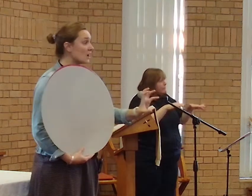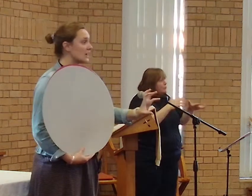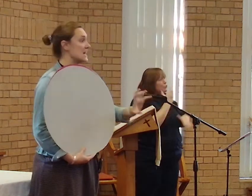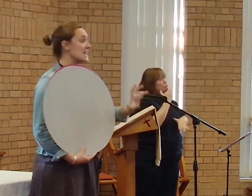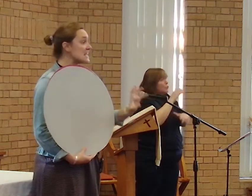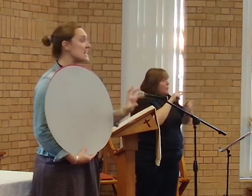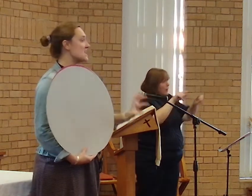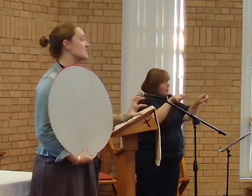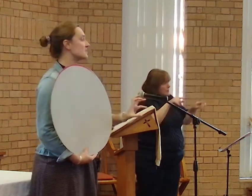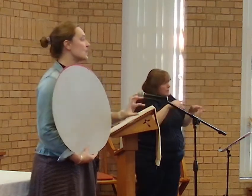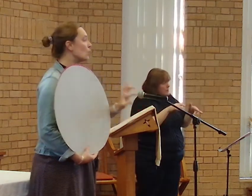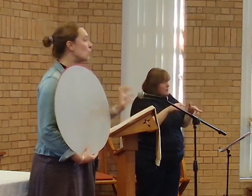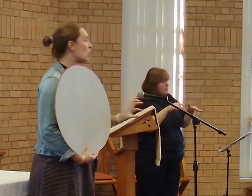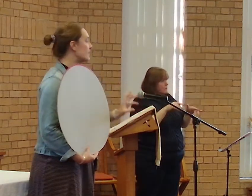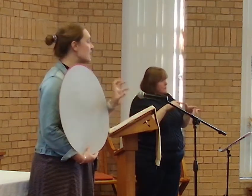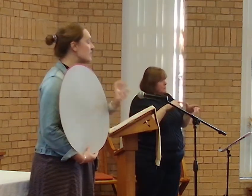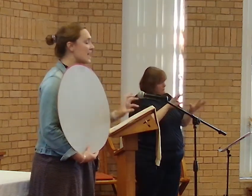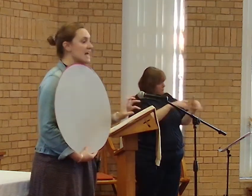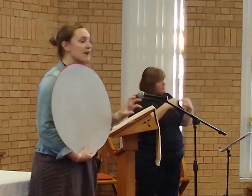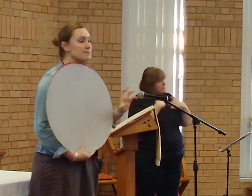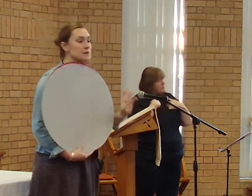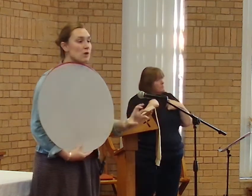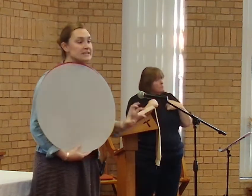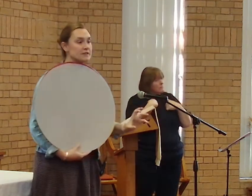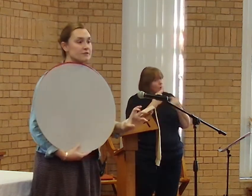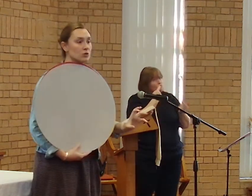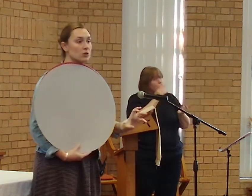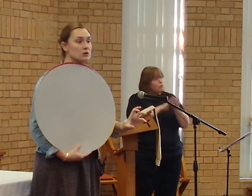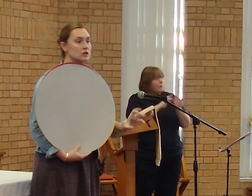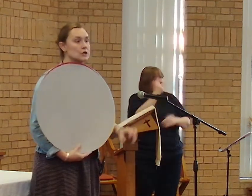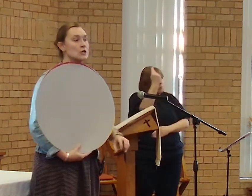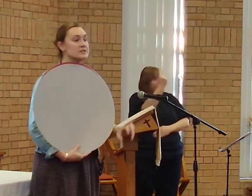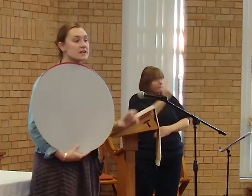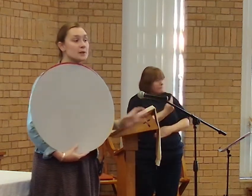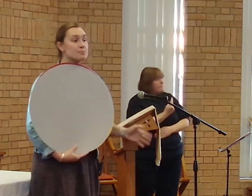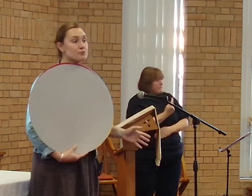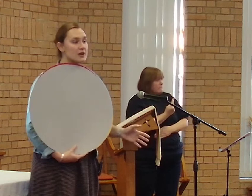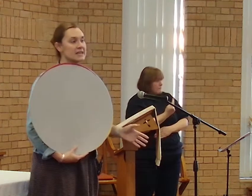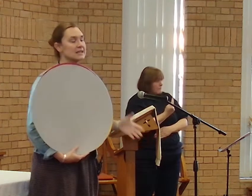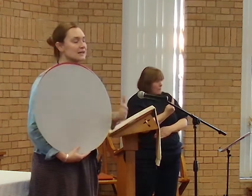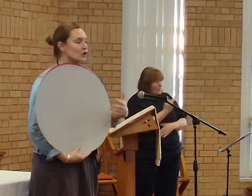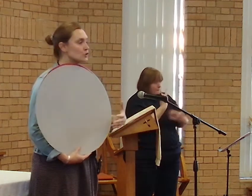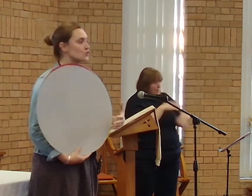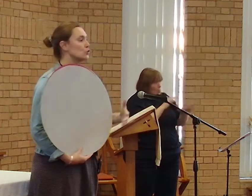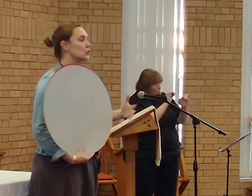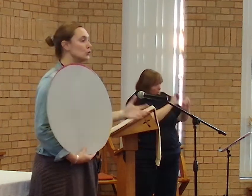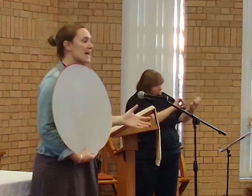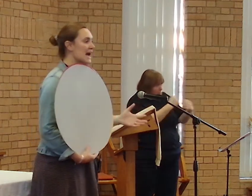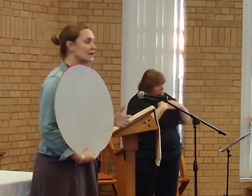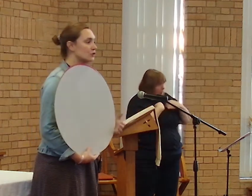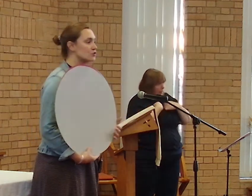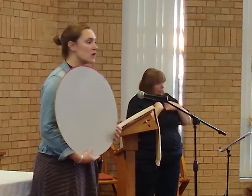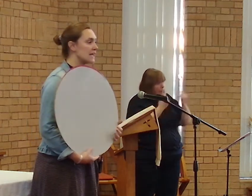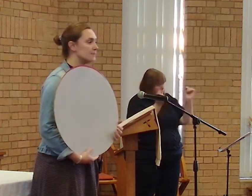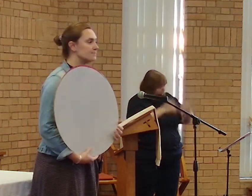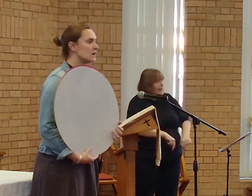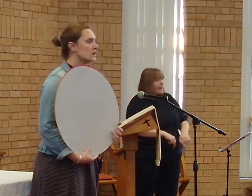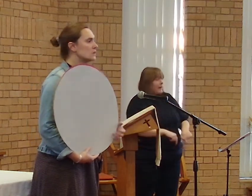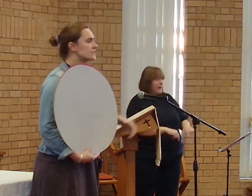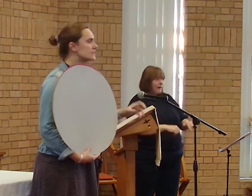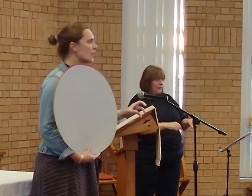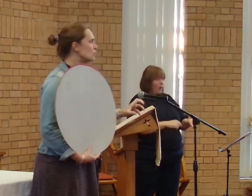the Messiah. He is the one that they have been waiting for, who is going to bring God's rule and God's